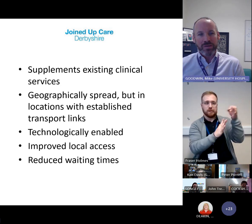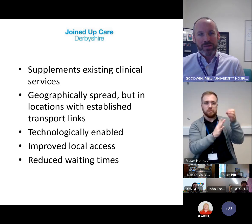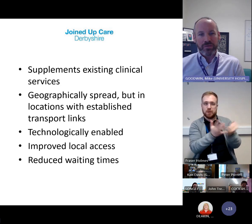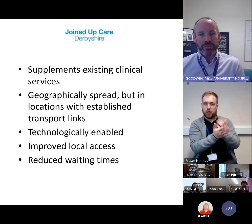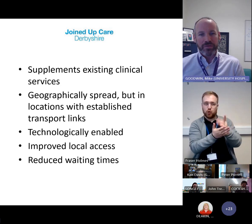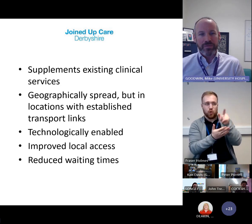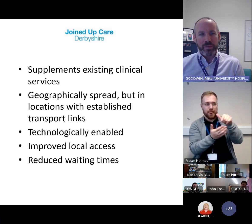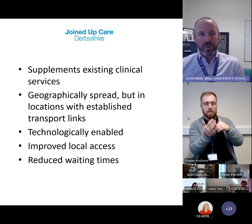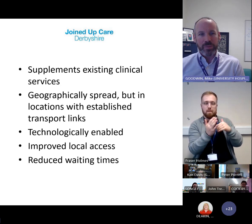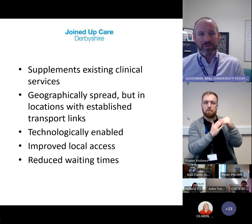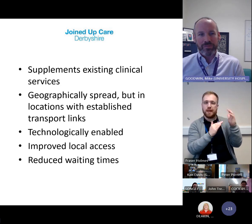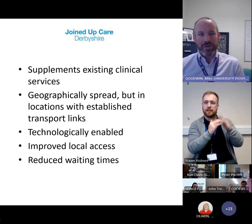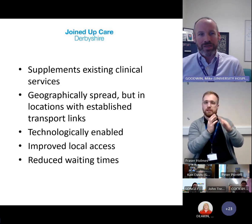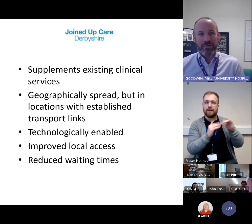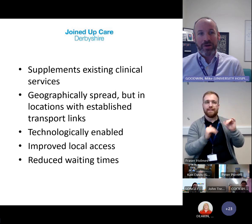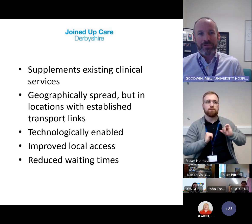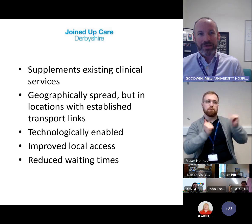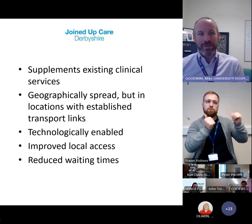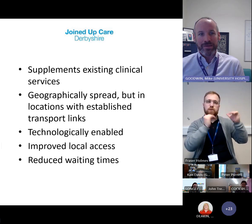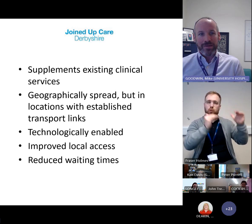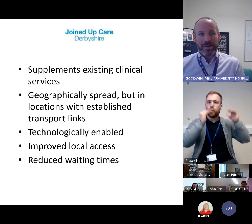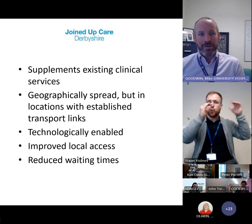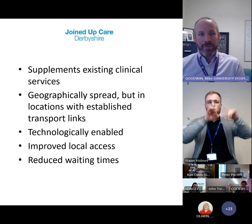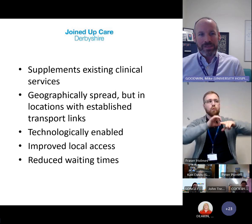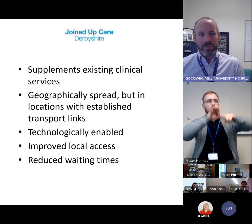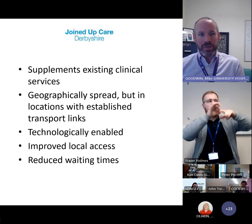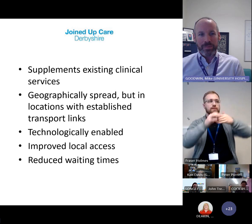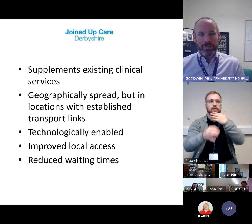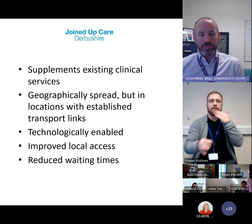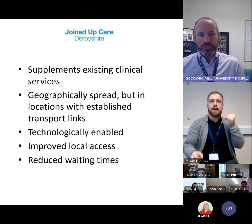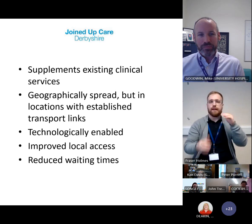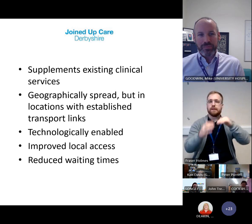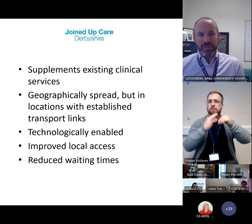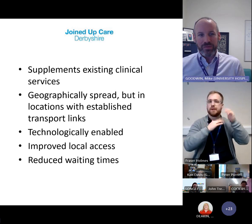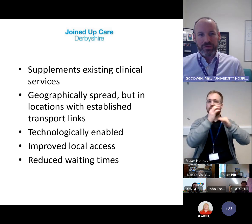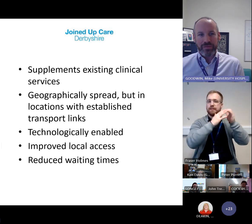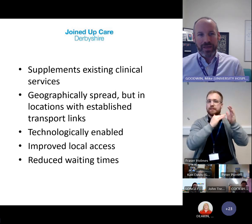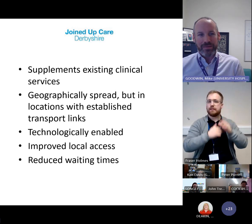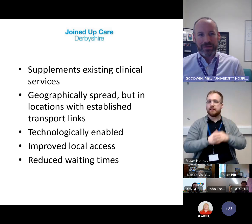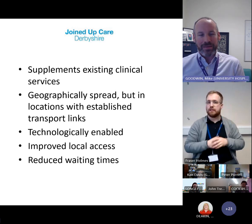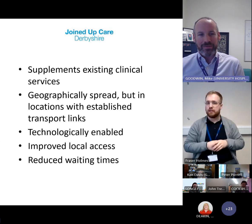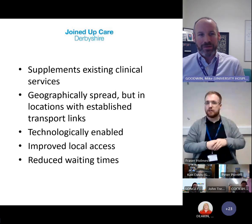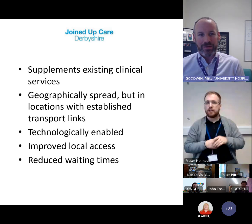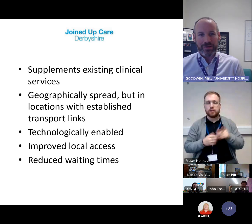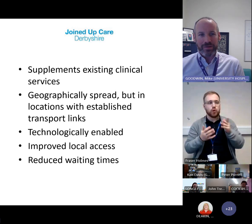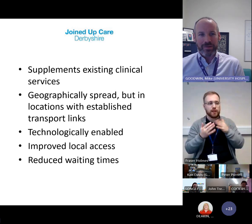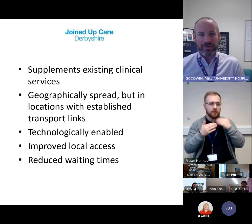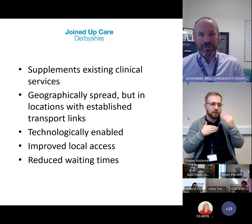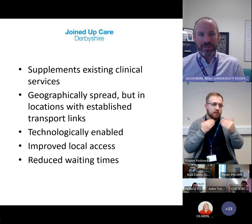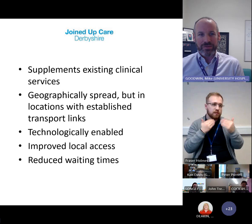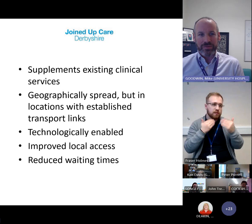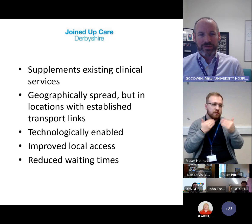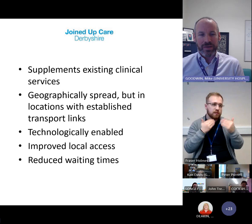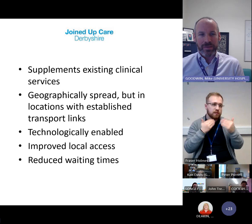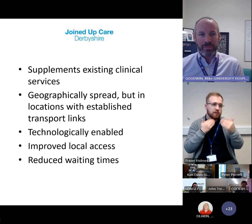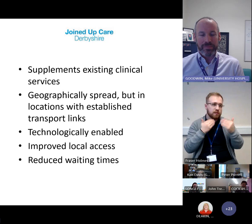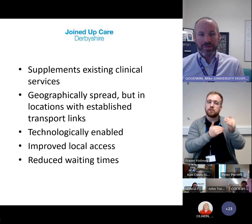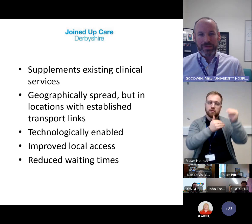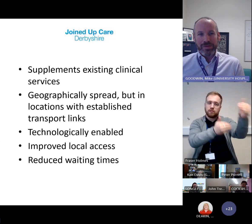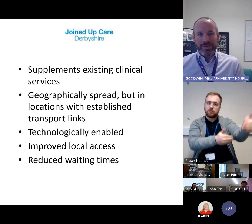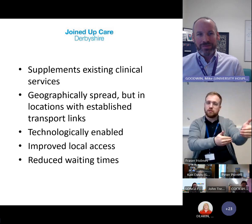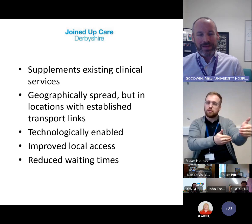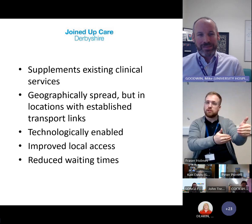are, fit for purpose and really thriving as we sort of head into the next sort